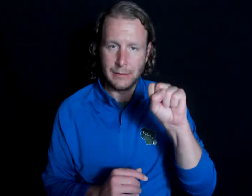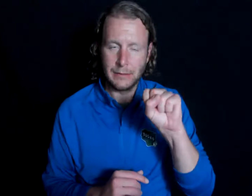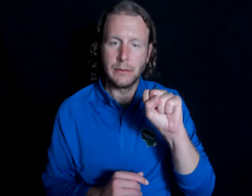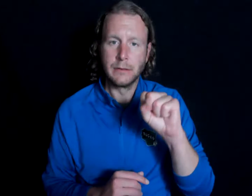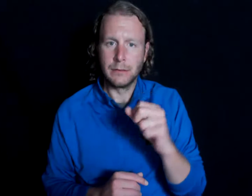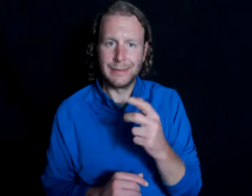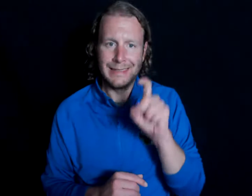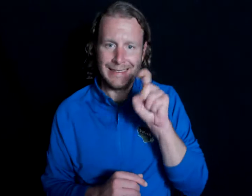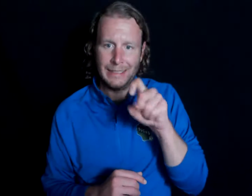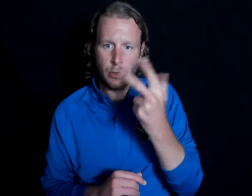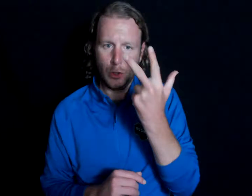Giannis.